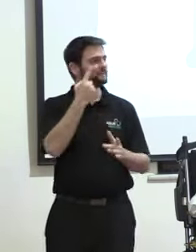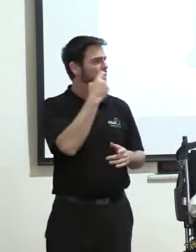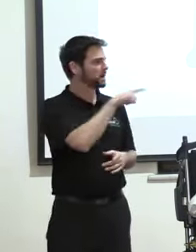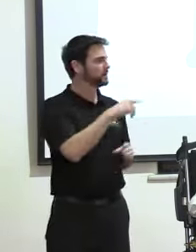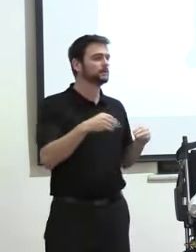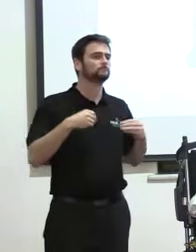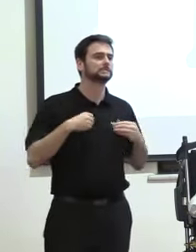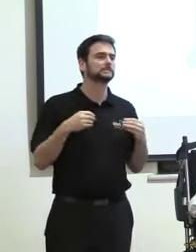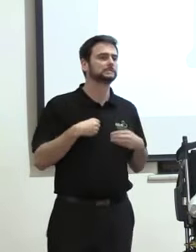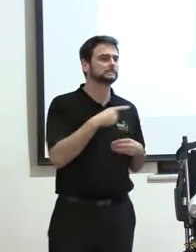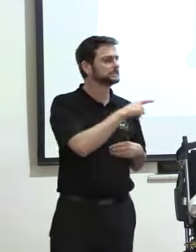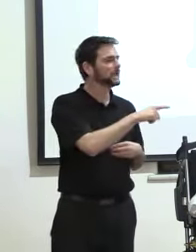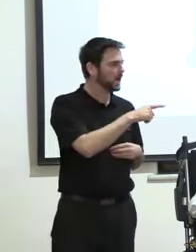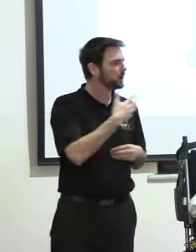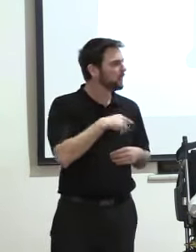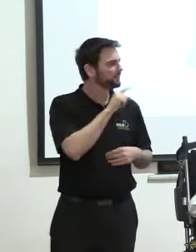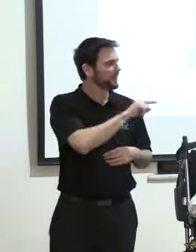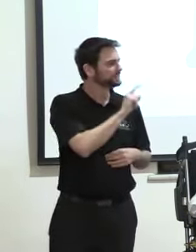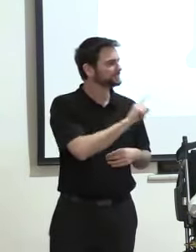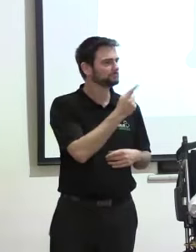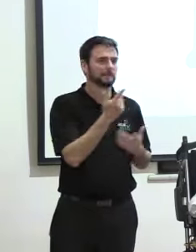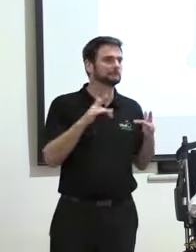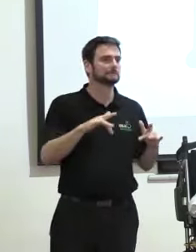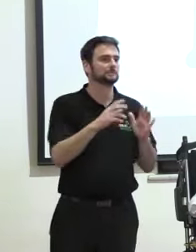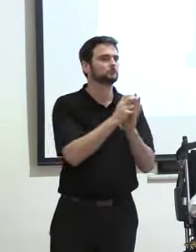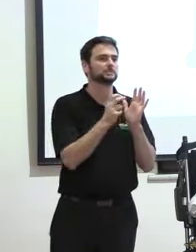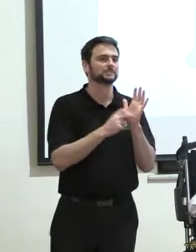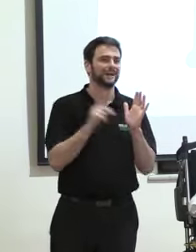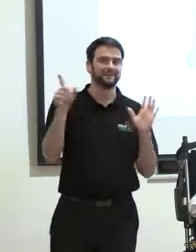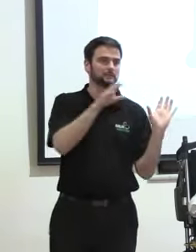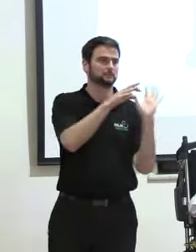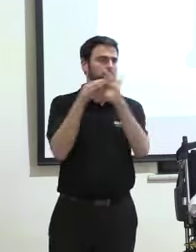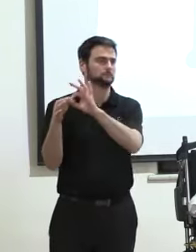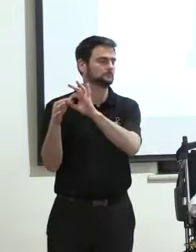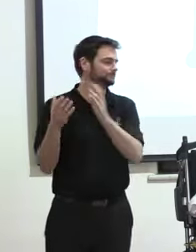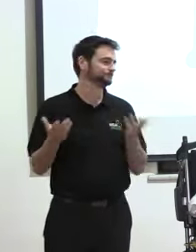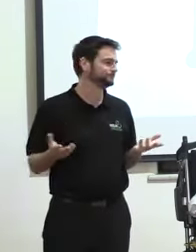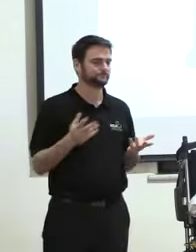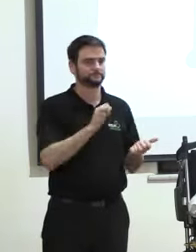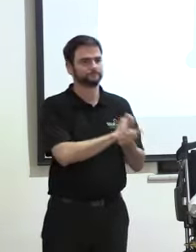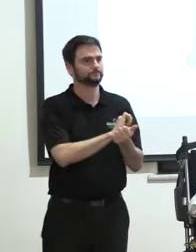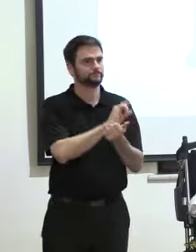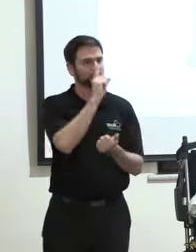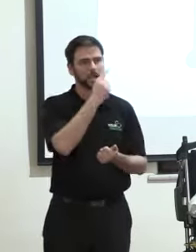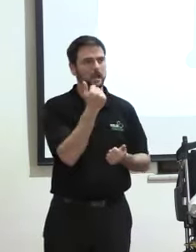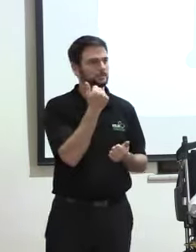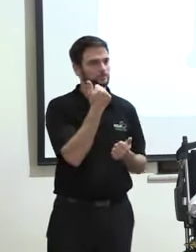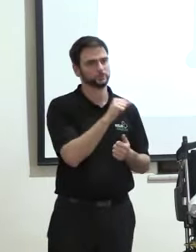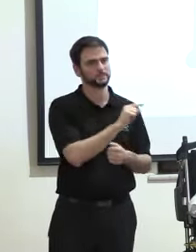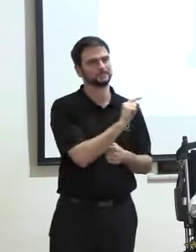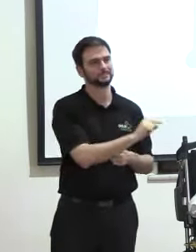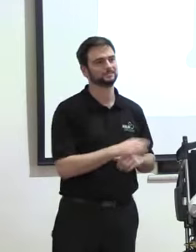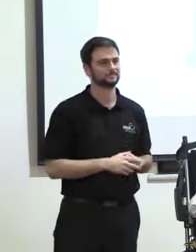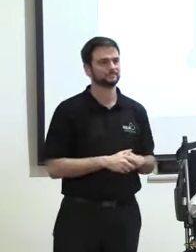businesses with your funding unless they're registered with the NDIS. So it's really a bit of a catch-22. Slowly over